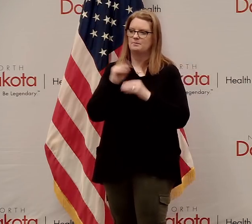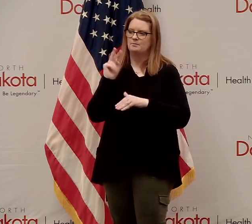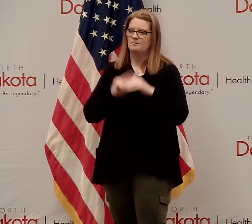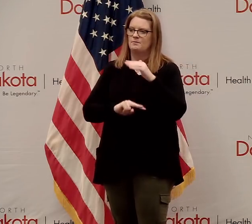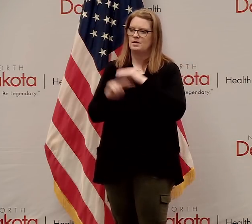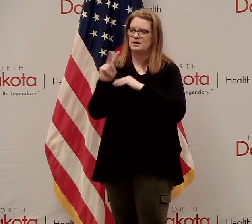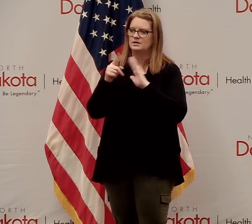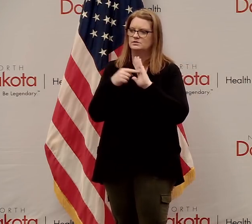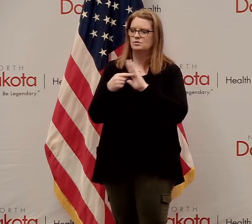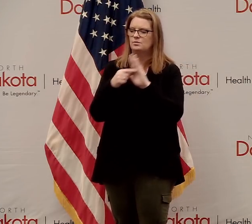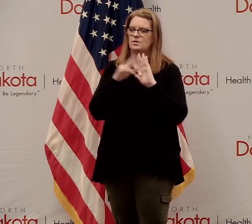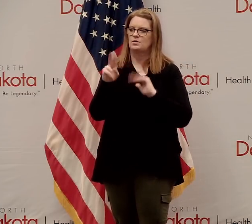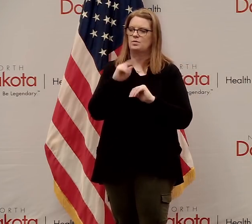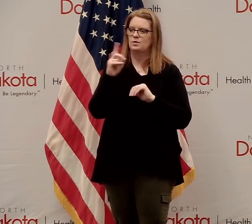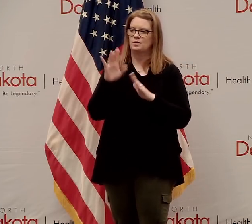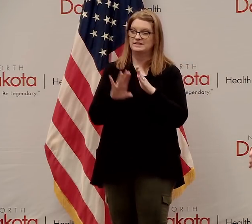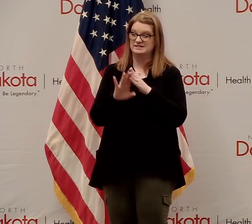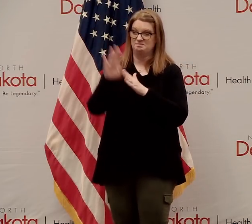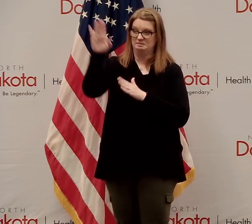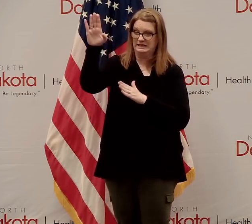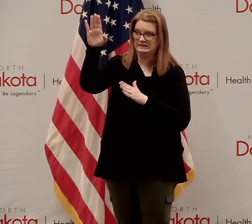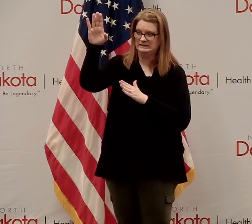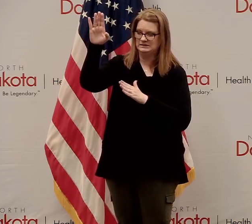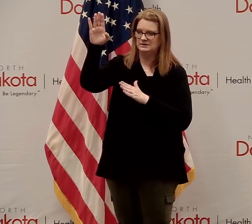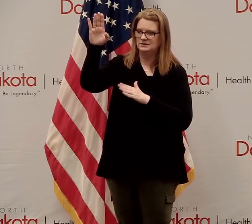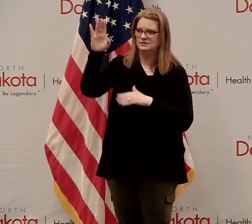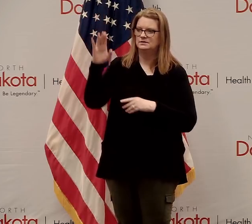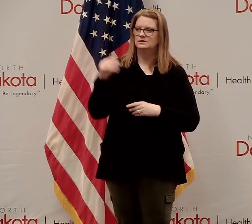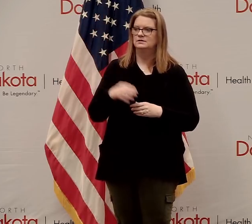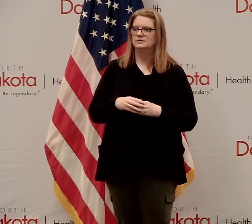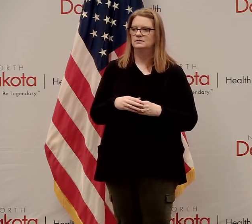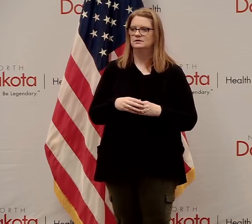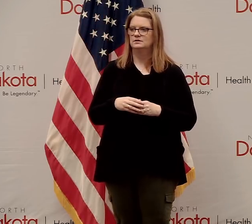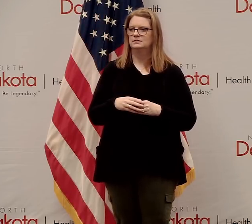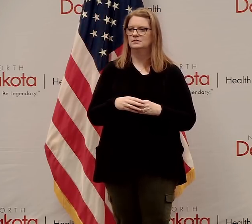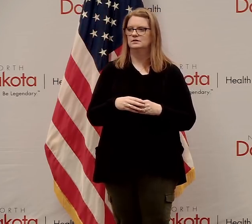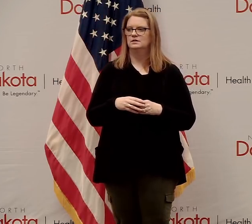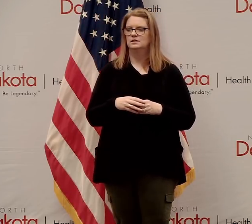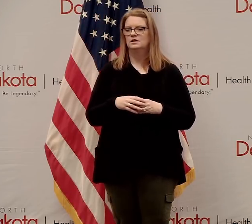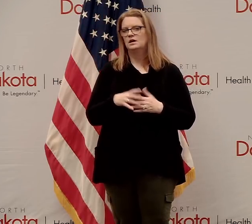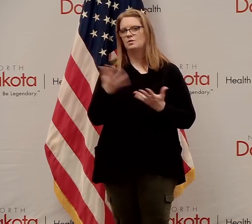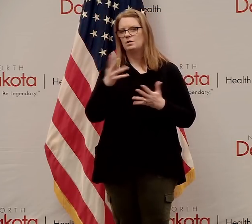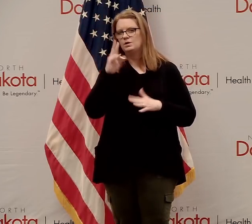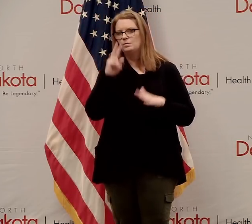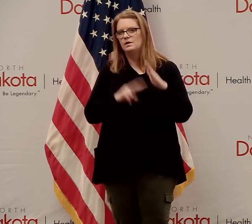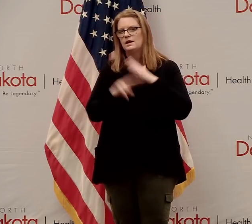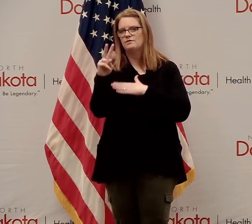North Dakota's peak, and what date is the bottom of the curve forecasted?